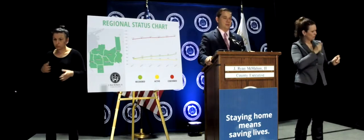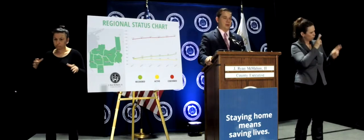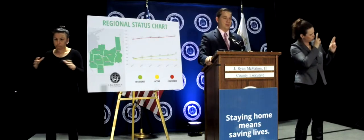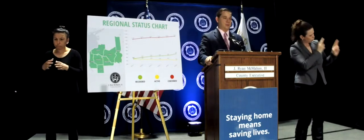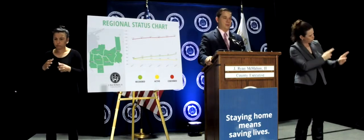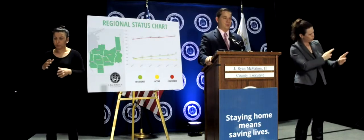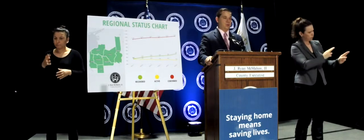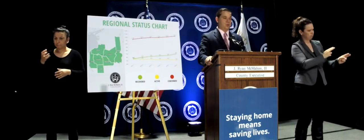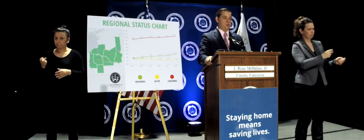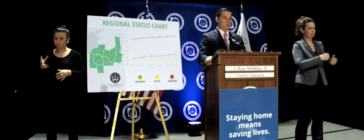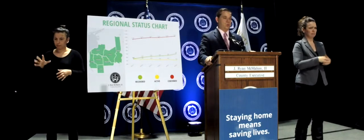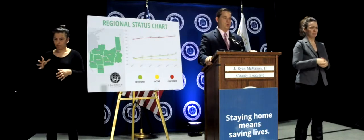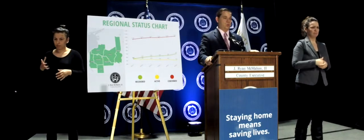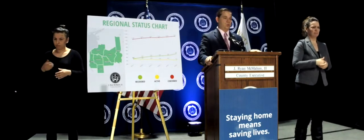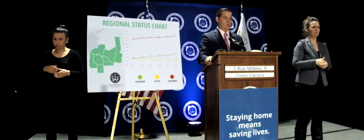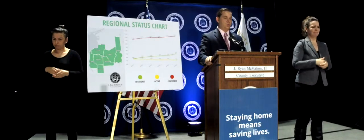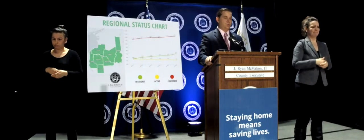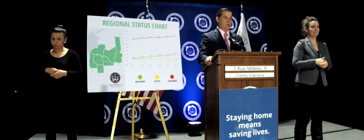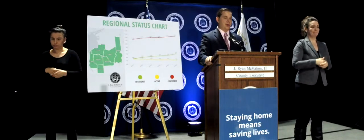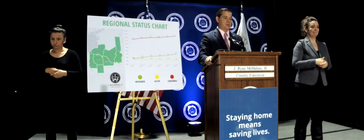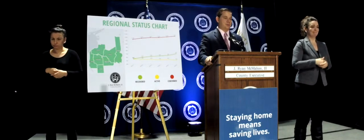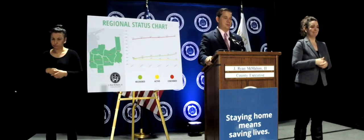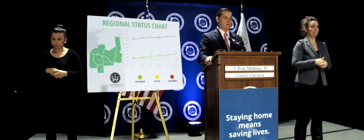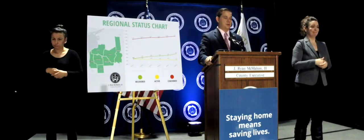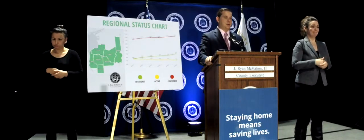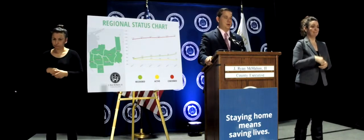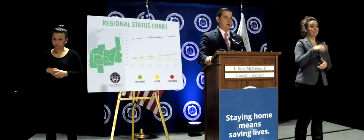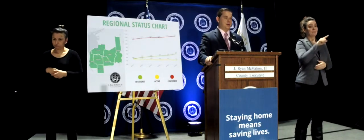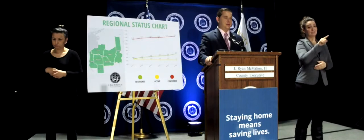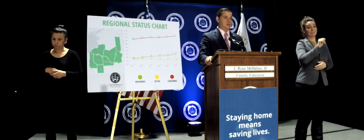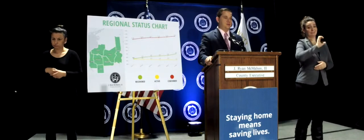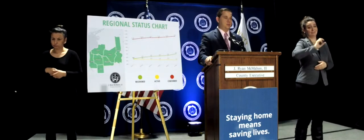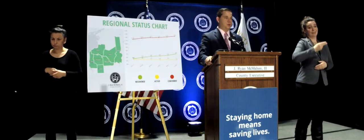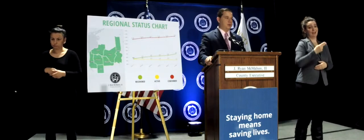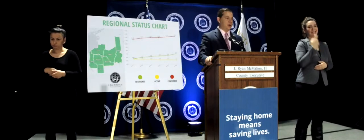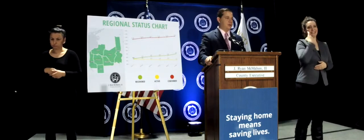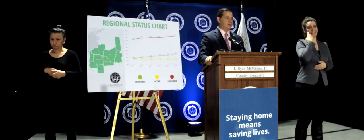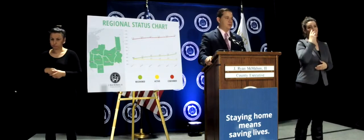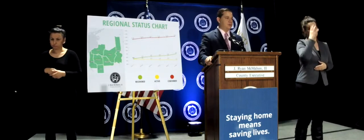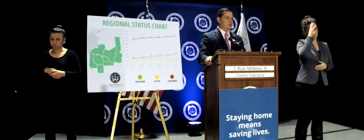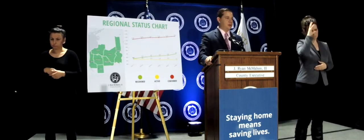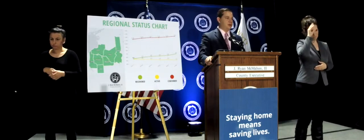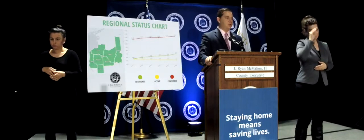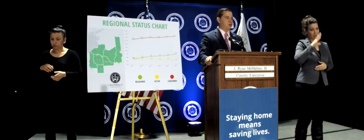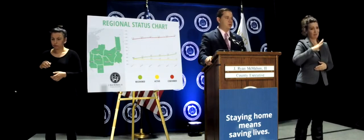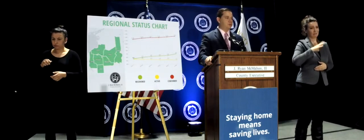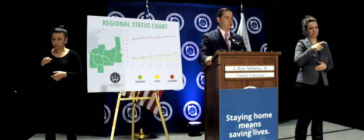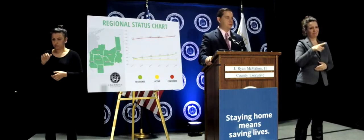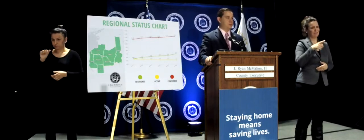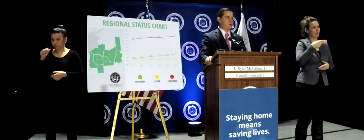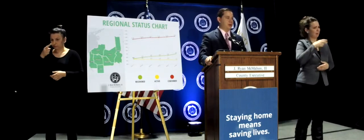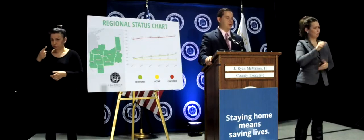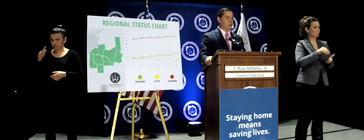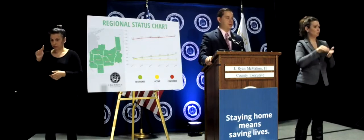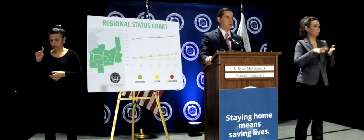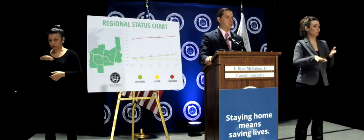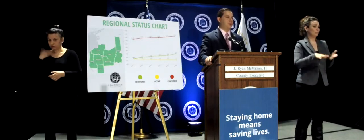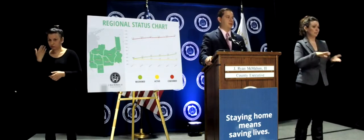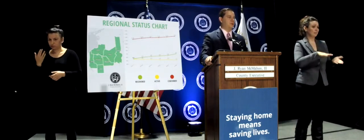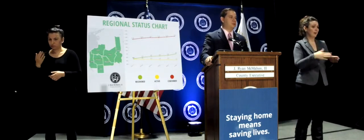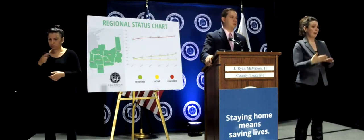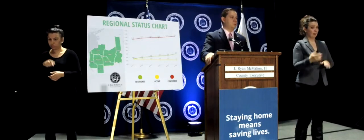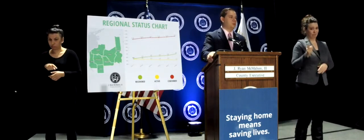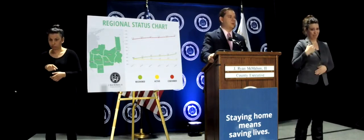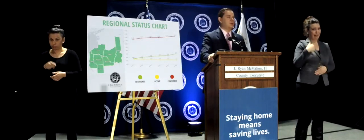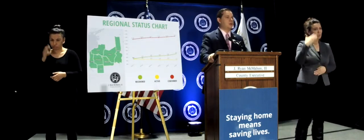Zach, who passed, is somebody that I knew of, and I know many people